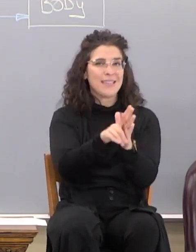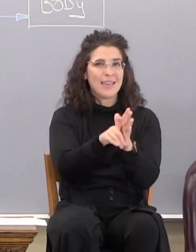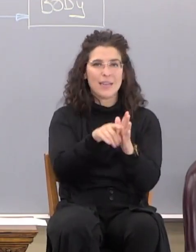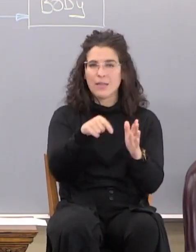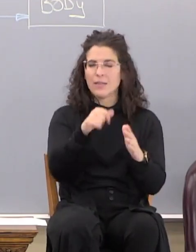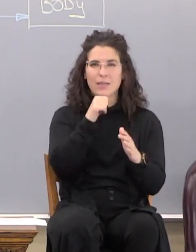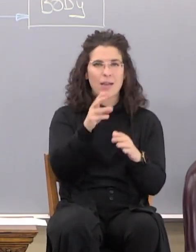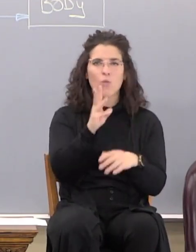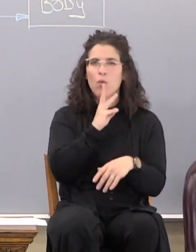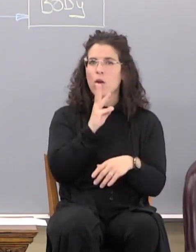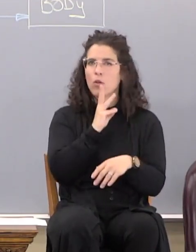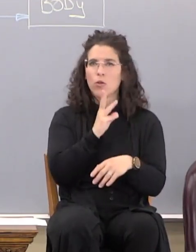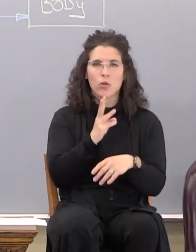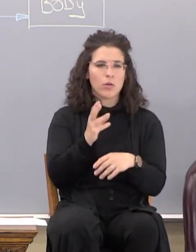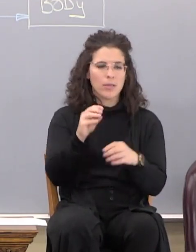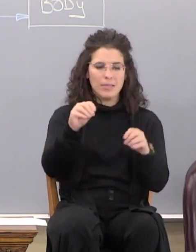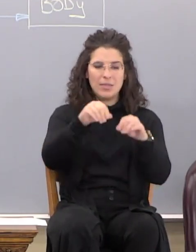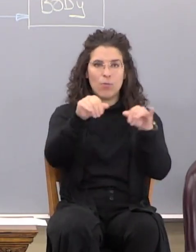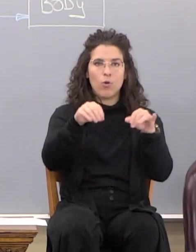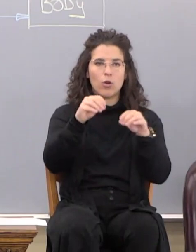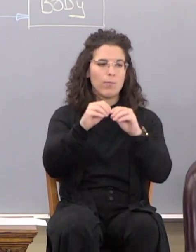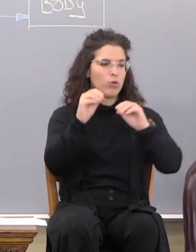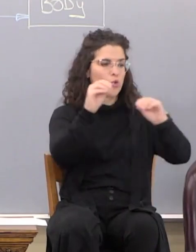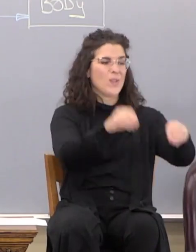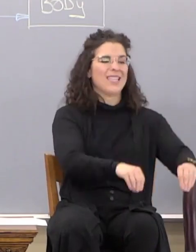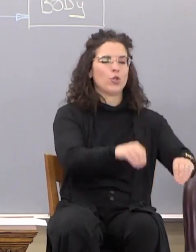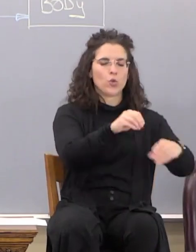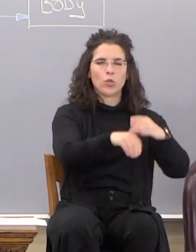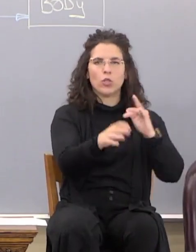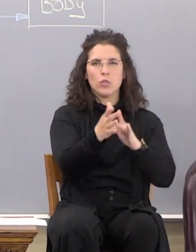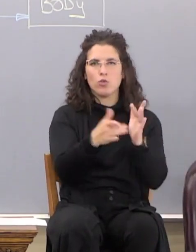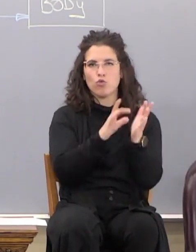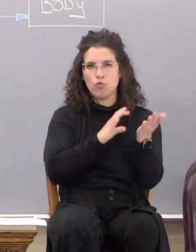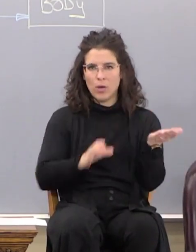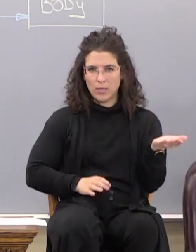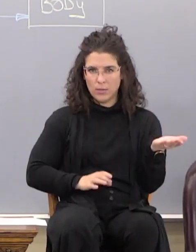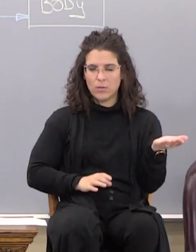is not a water. No water ceremony puts you into Jesus Christ.